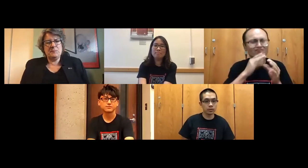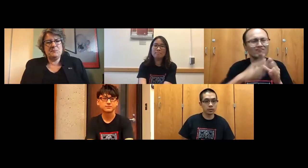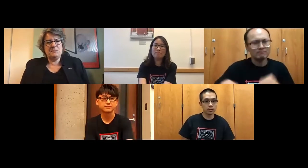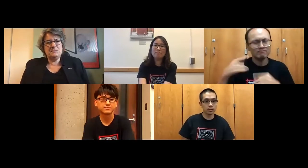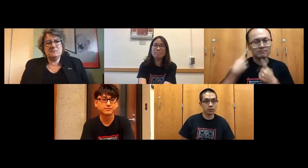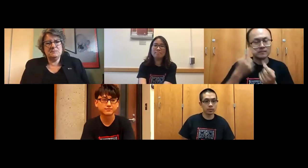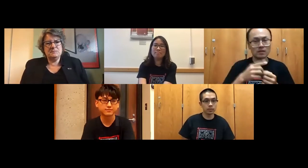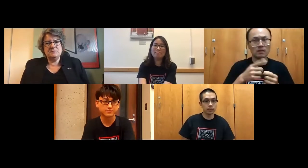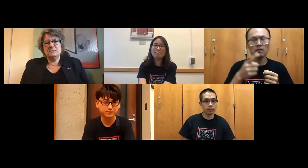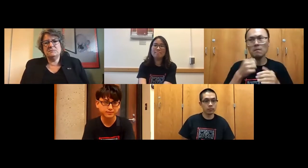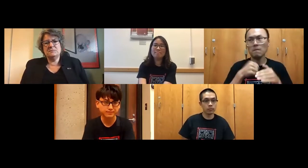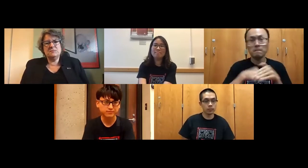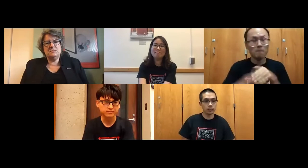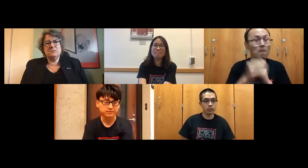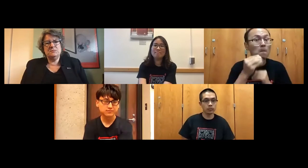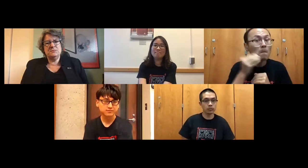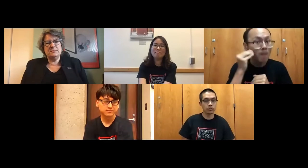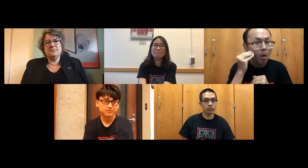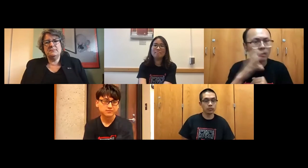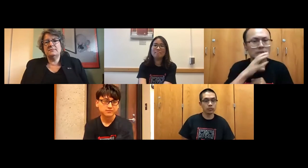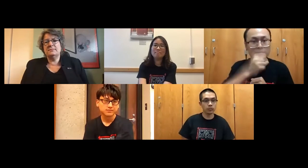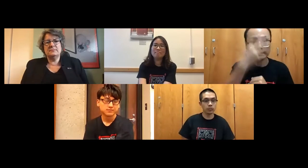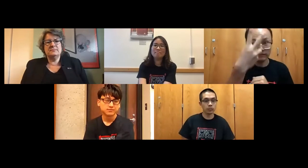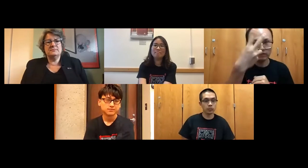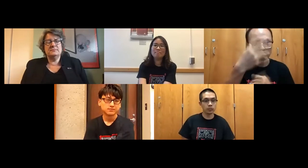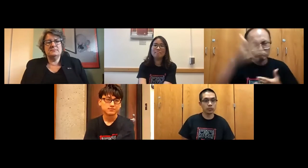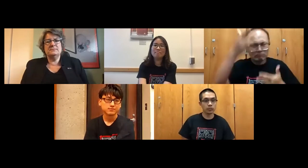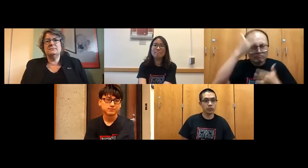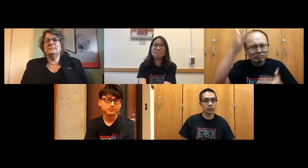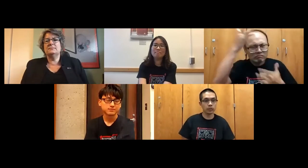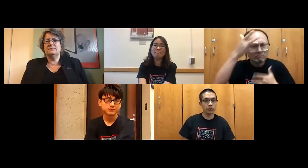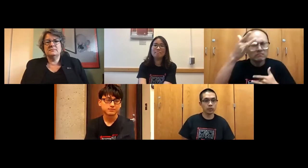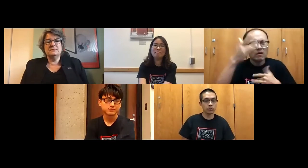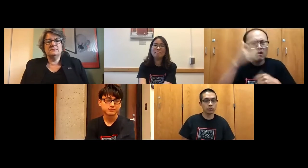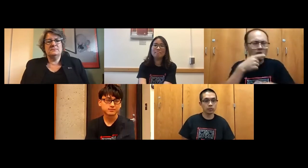And everyone else spoke, and that's how we communicated.